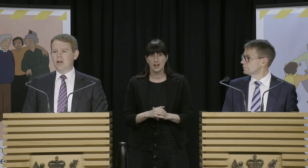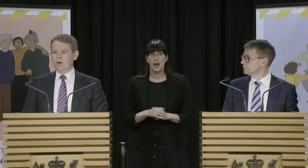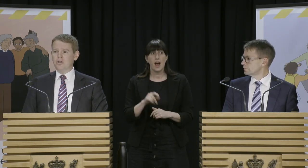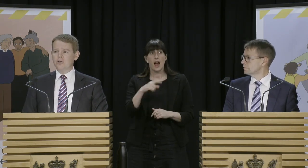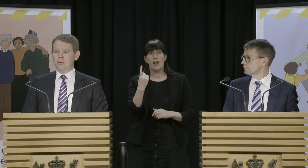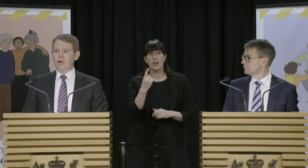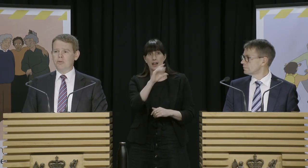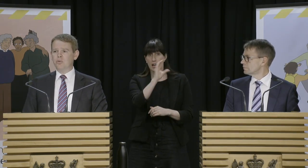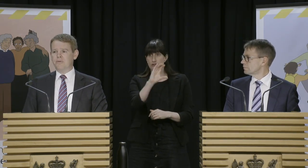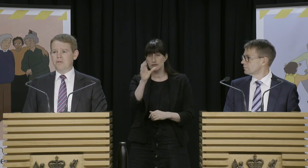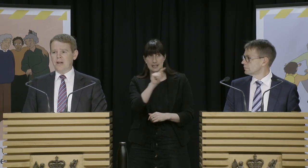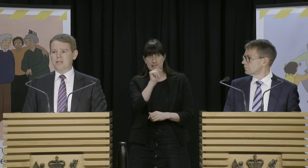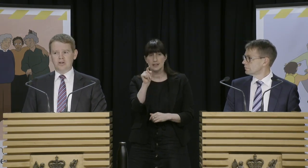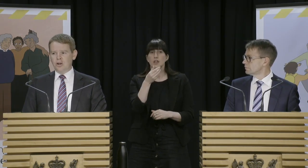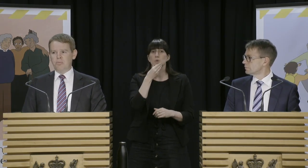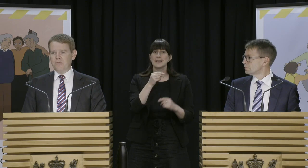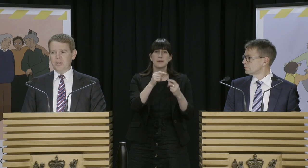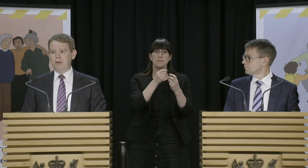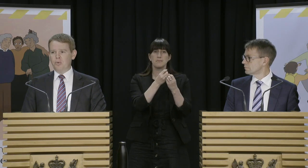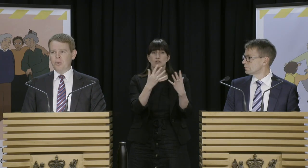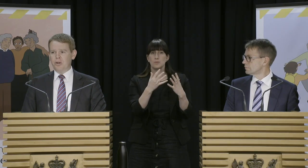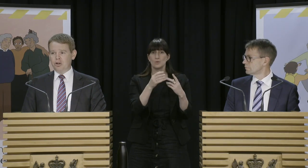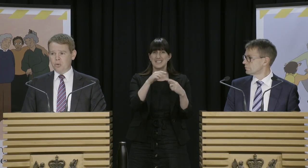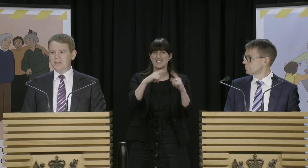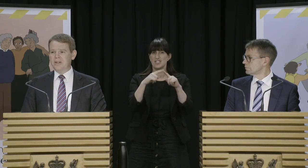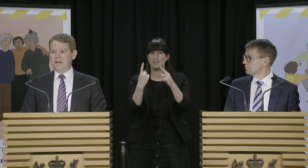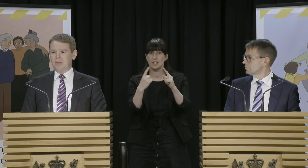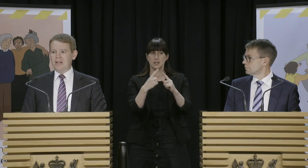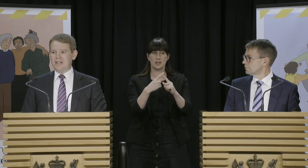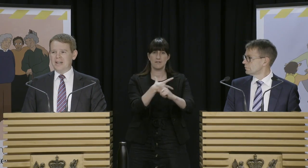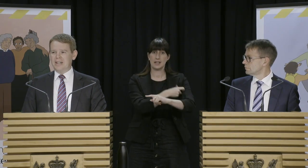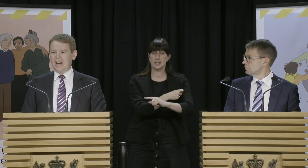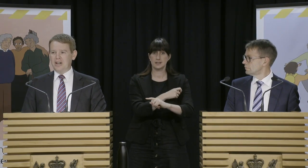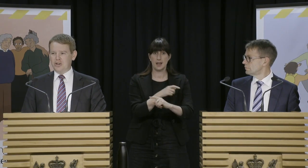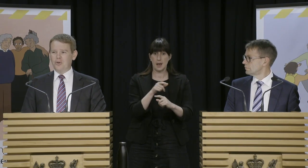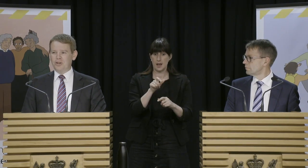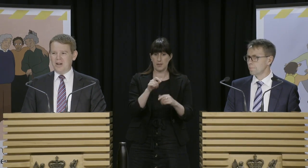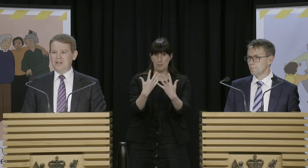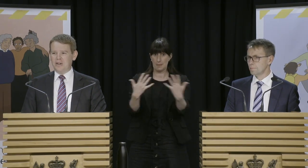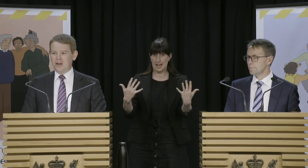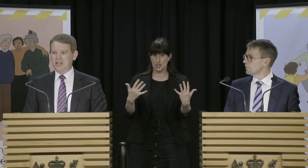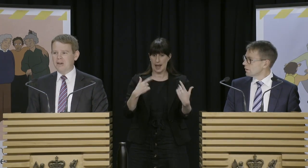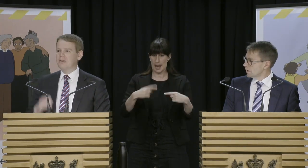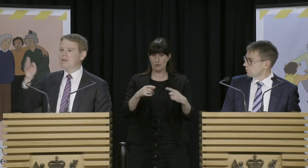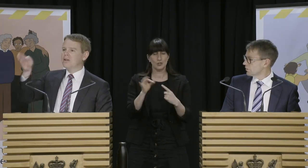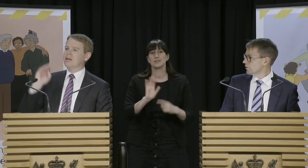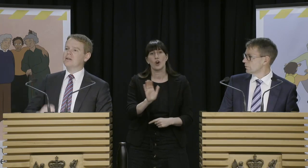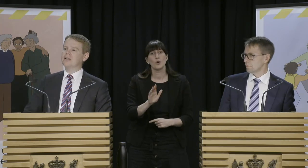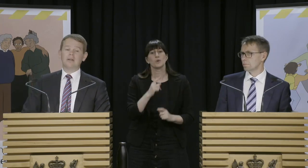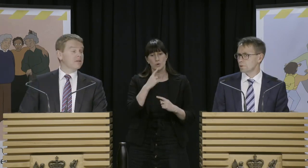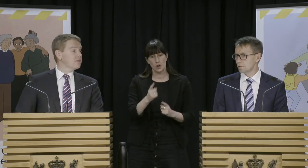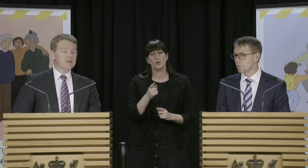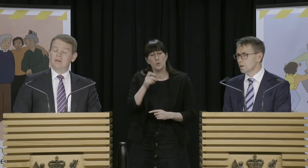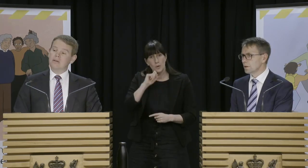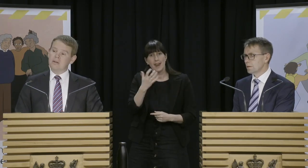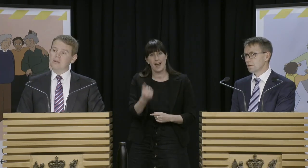countries who are using multiple different vaccines don't provide people with a choice. They basically get told which vaccine they're going to have. Does